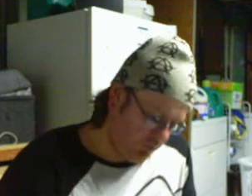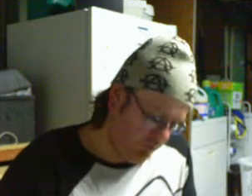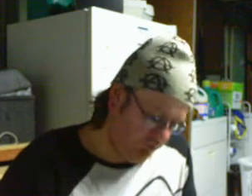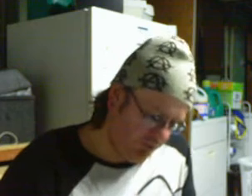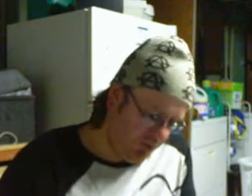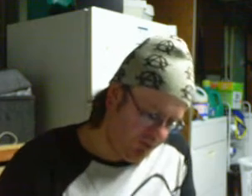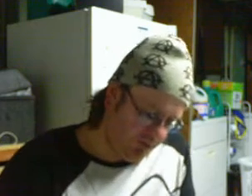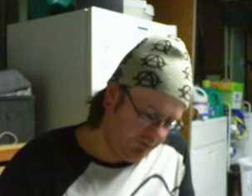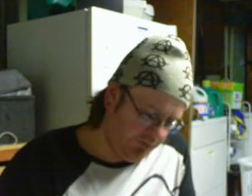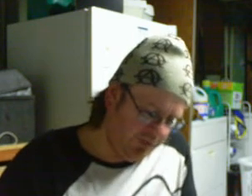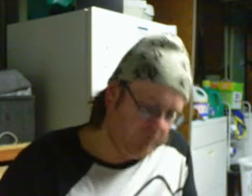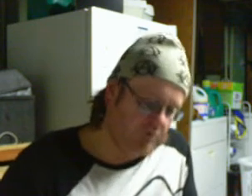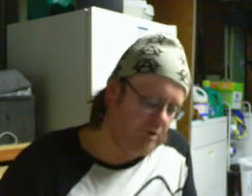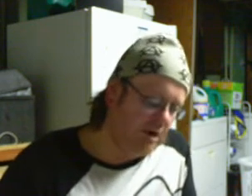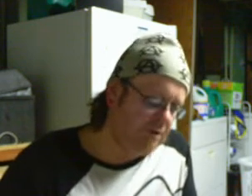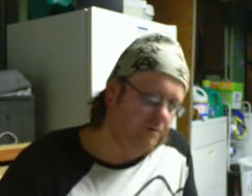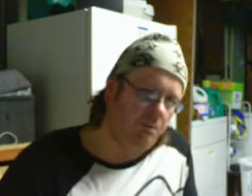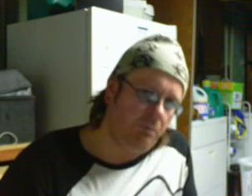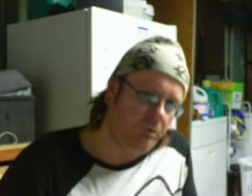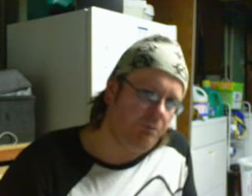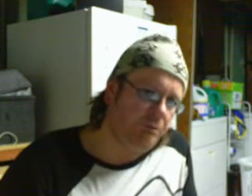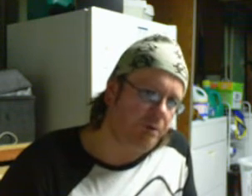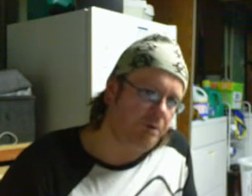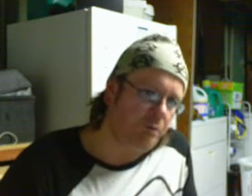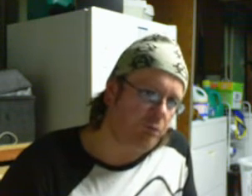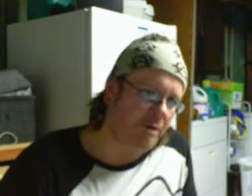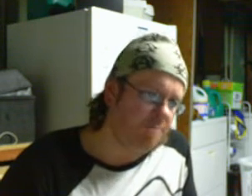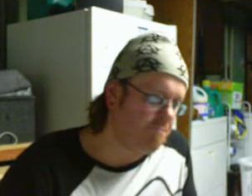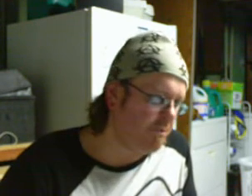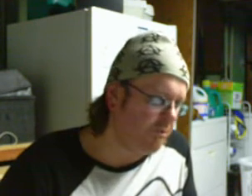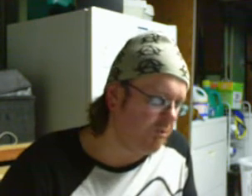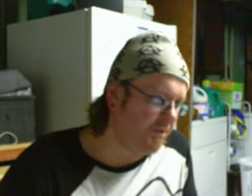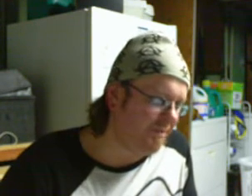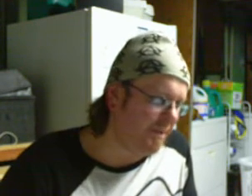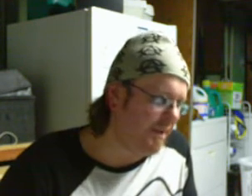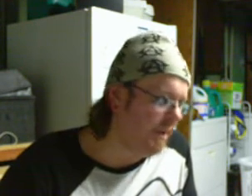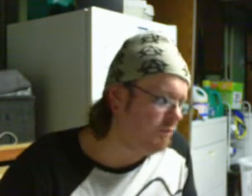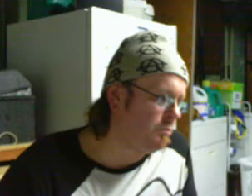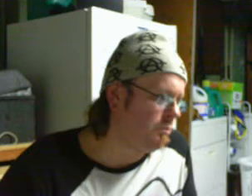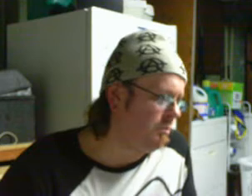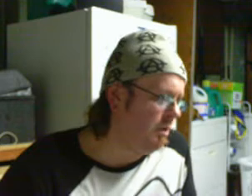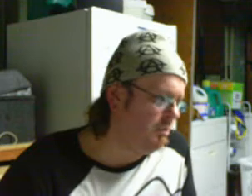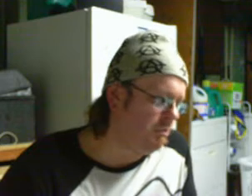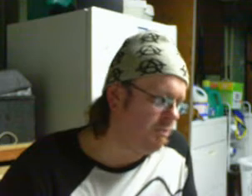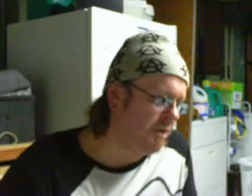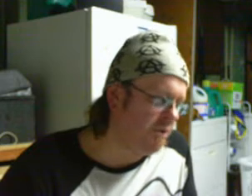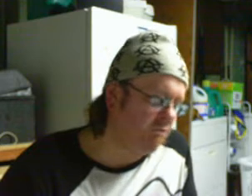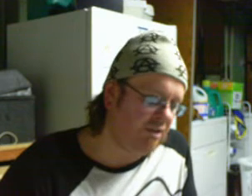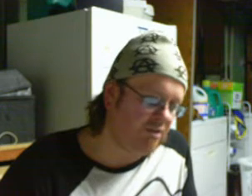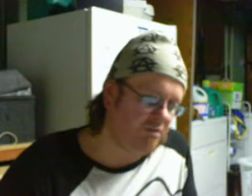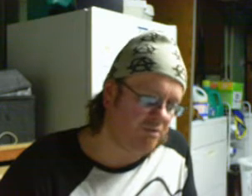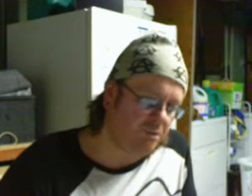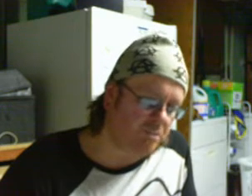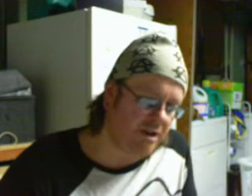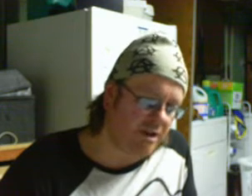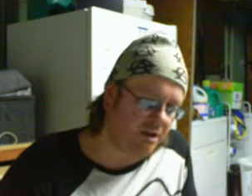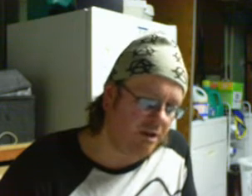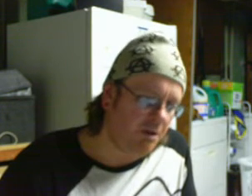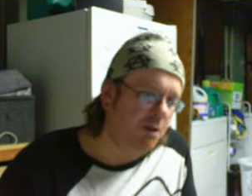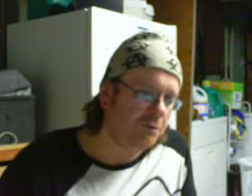just needed to get the answer. I don't think you need to threaten people to get that answer. There's other creative ways to do that. All you